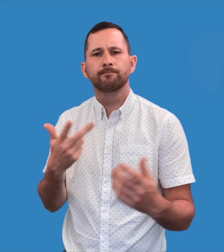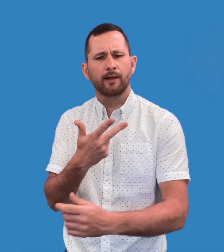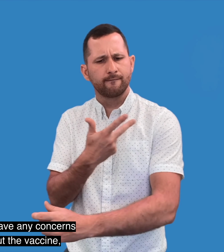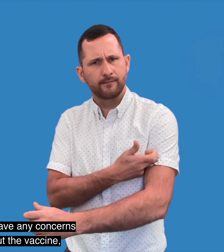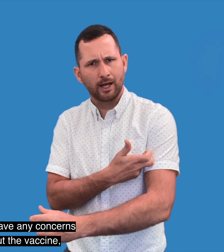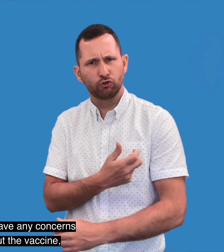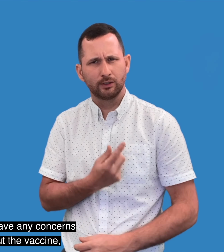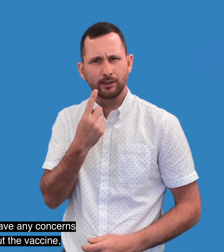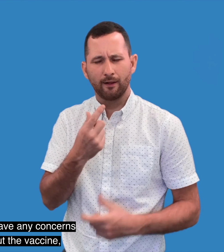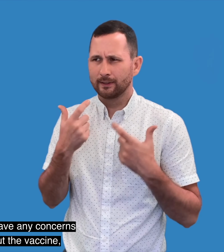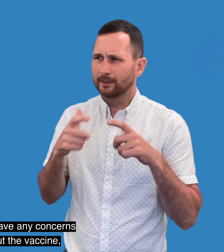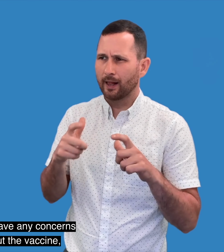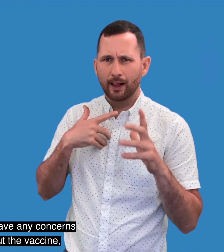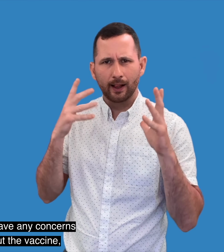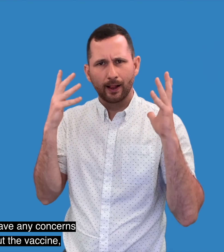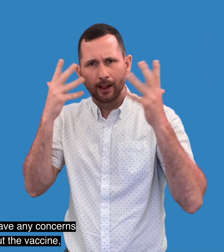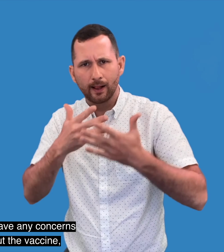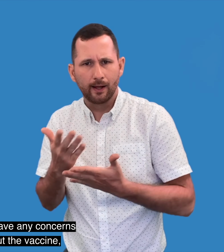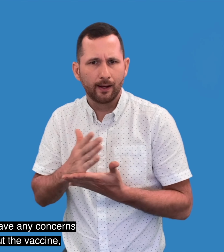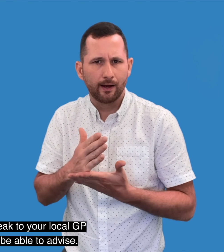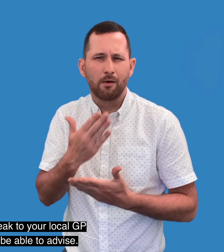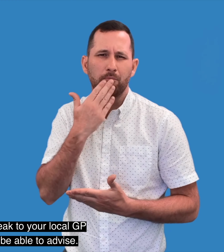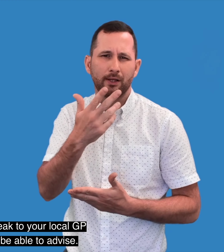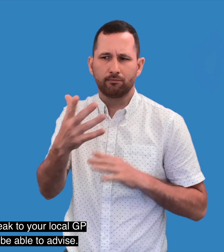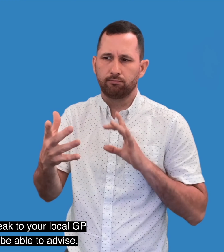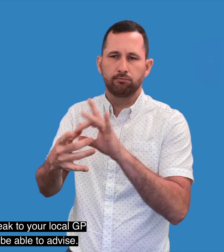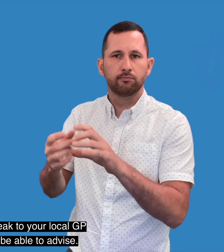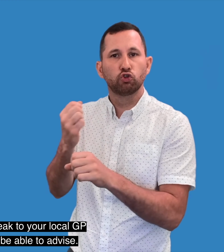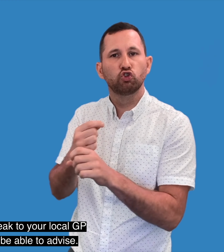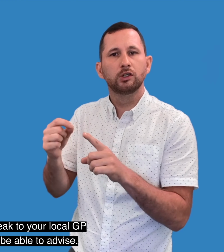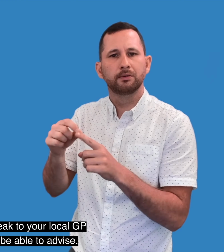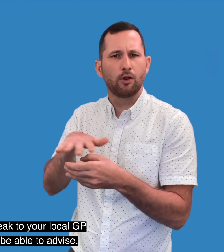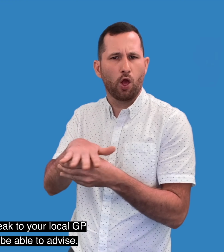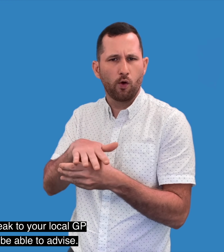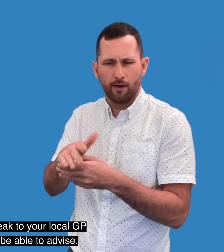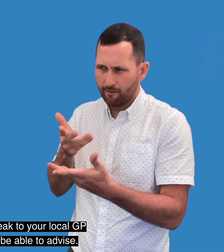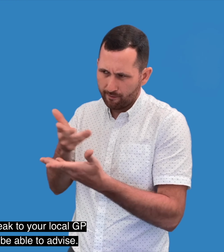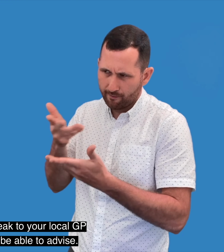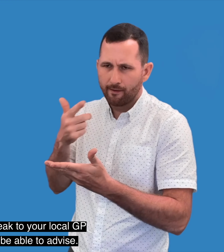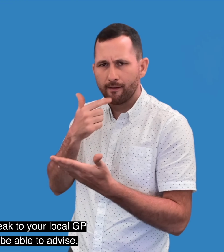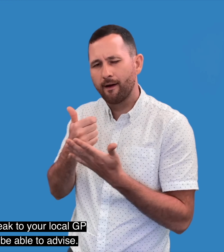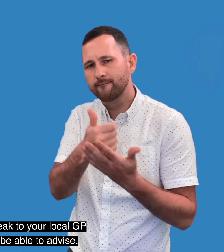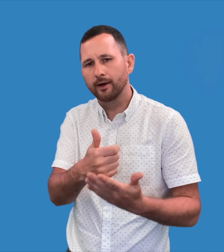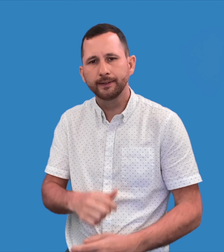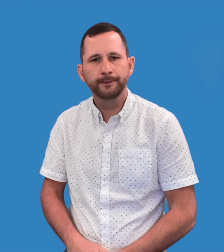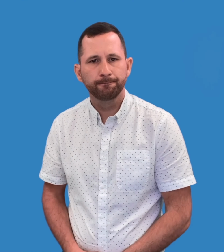If you have any concerns about the vaccine, please speak to your local GP who will be able to advise.